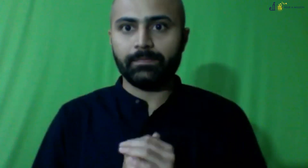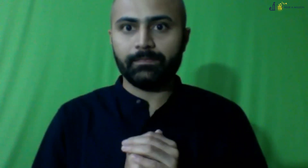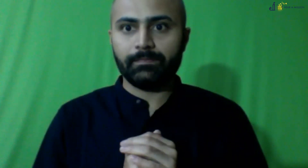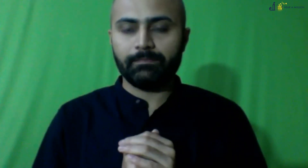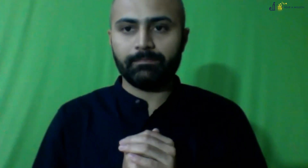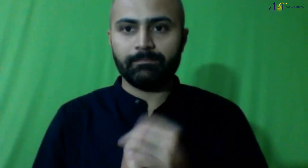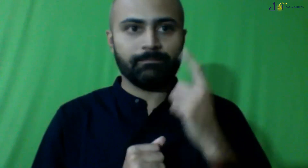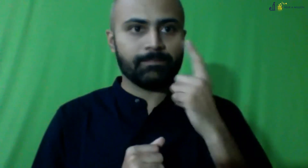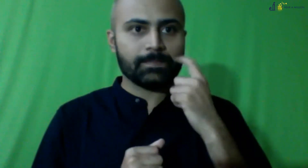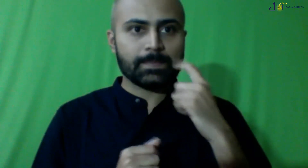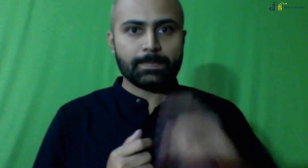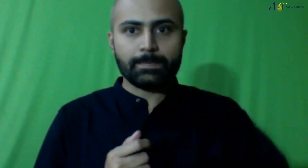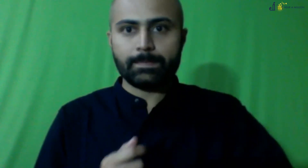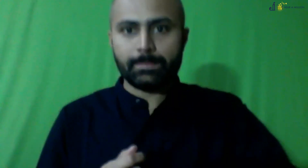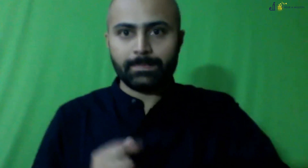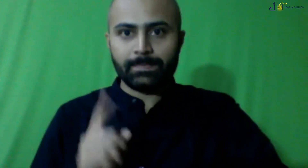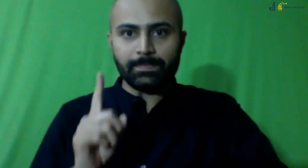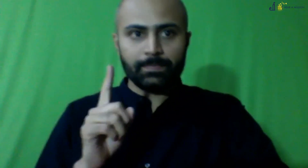invite Mr. Rajesh Ketkar.